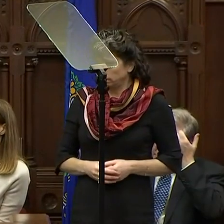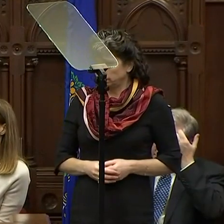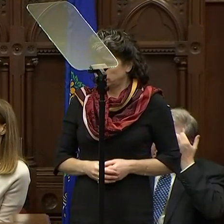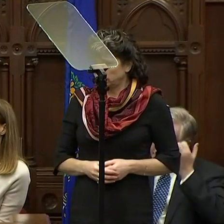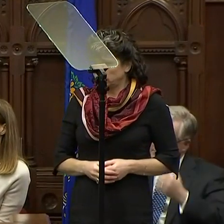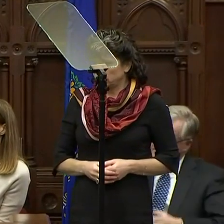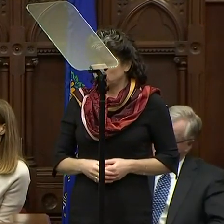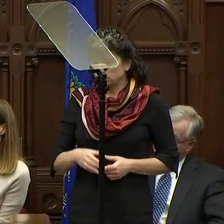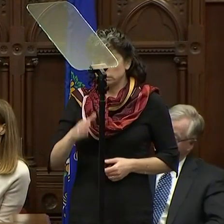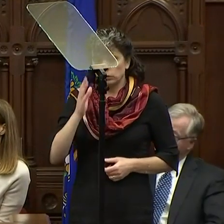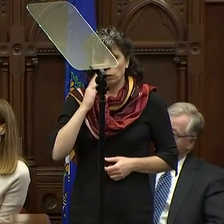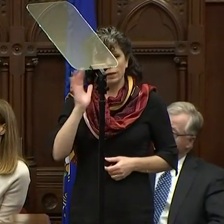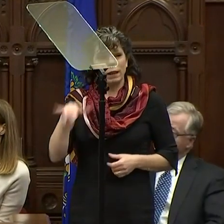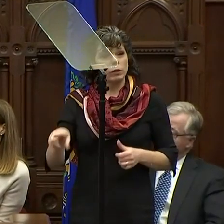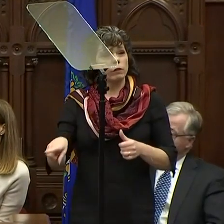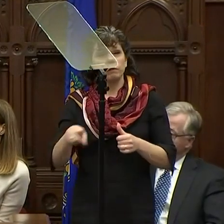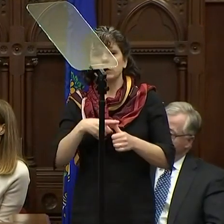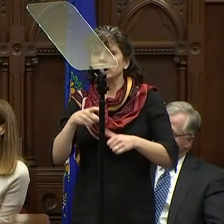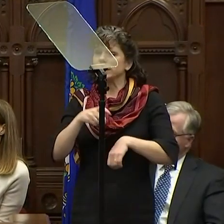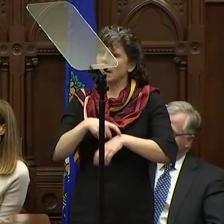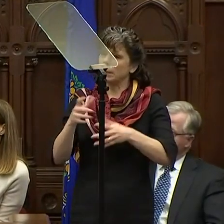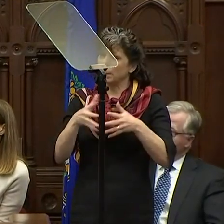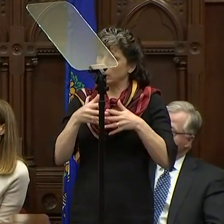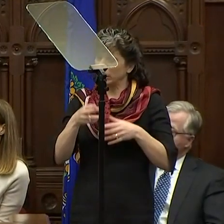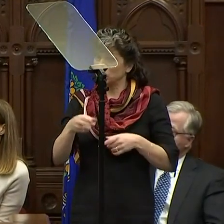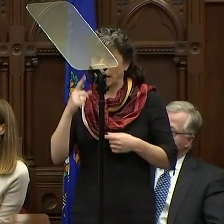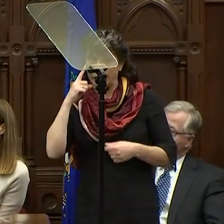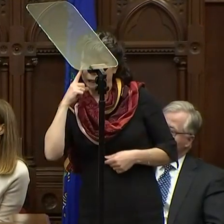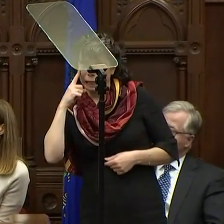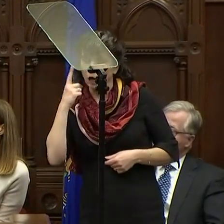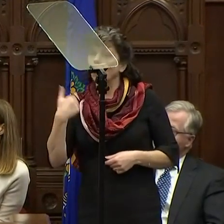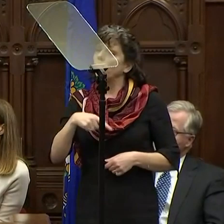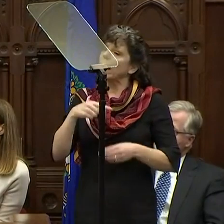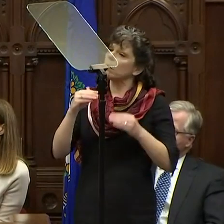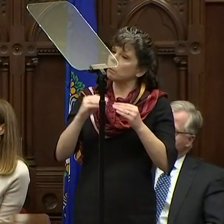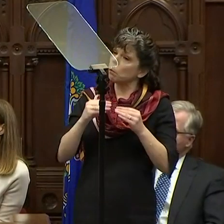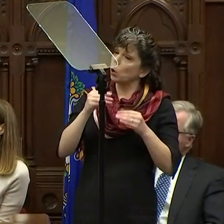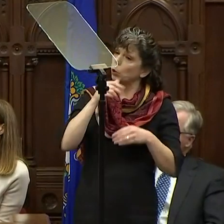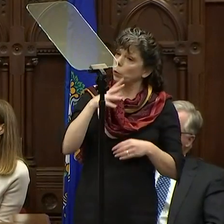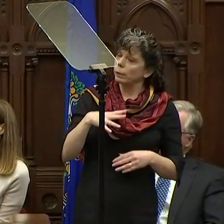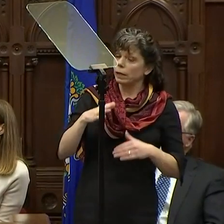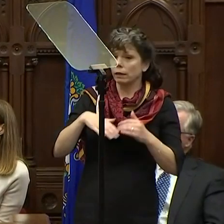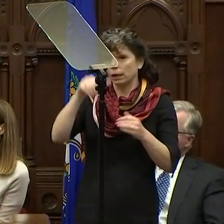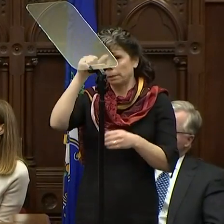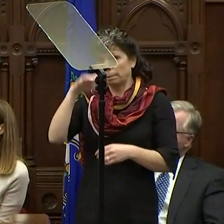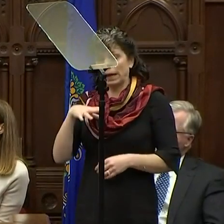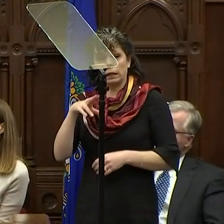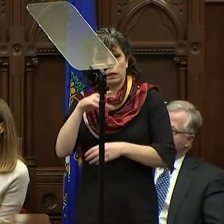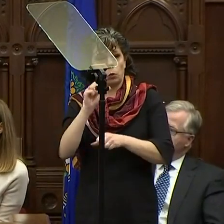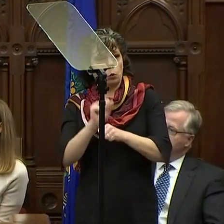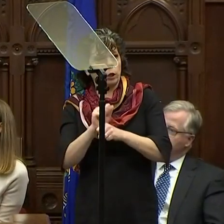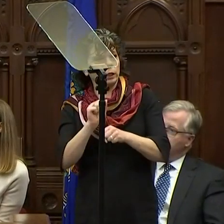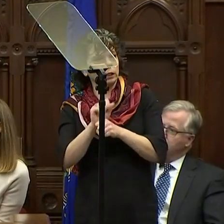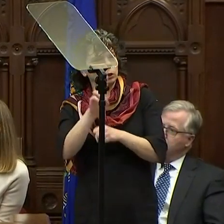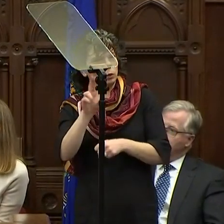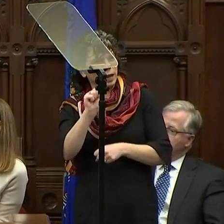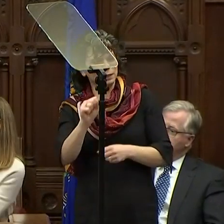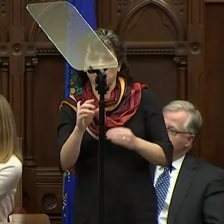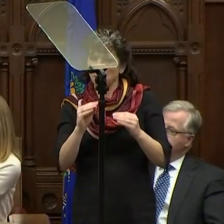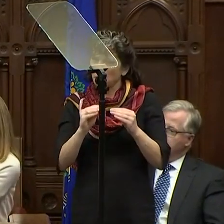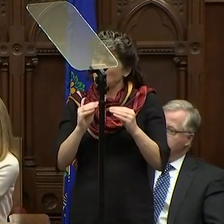Do you know that for the first time in American history, I think, we have more women than men in the U.S. workforce, more women than men